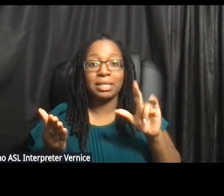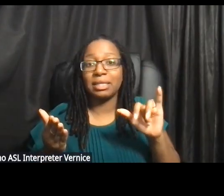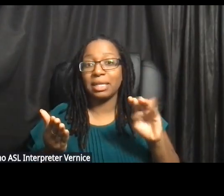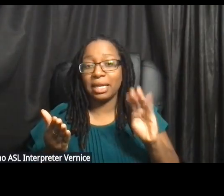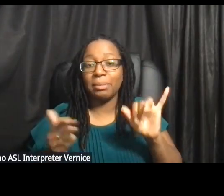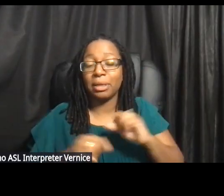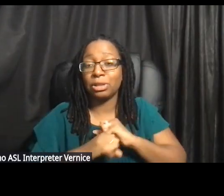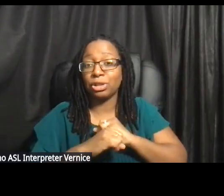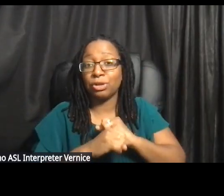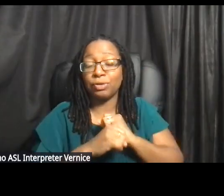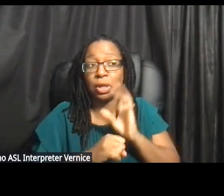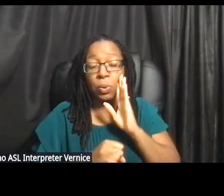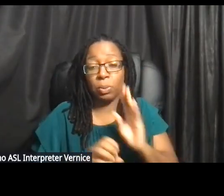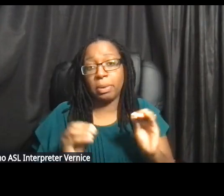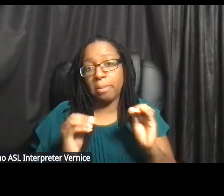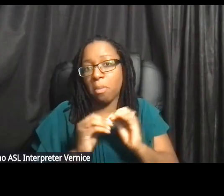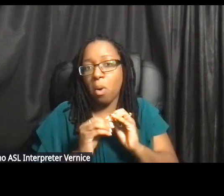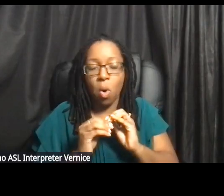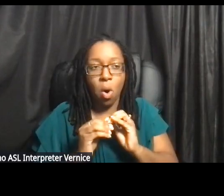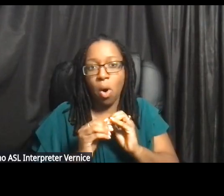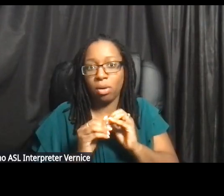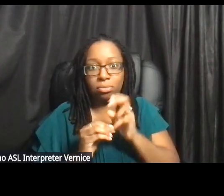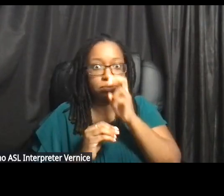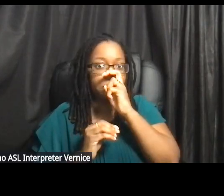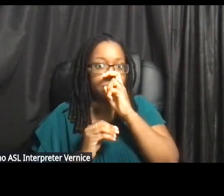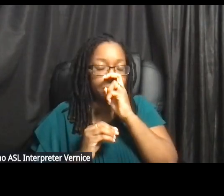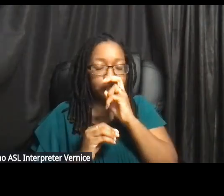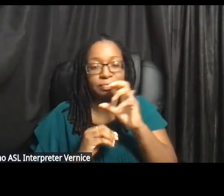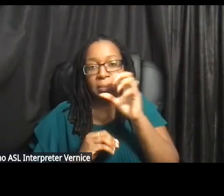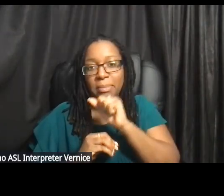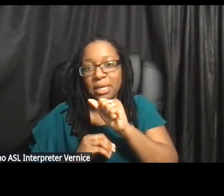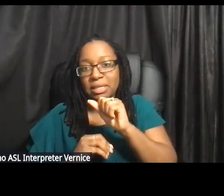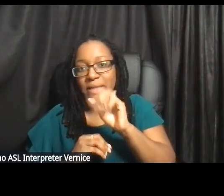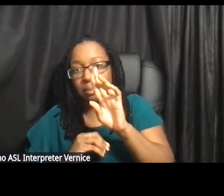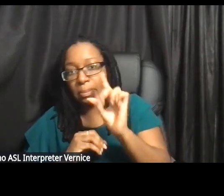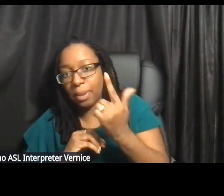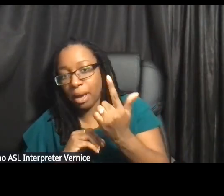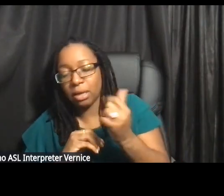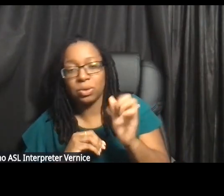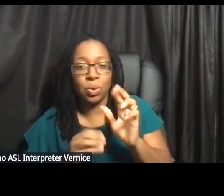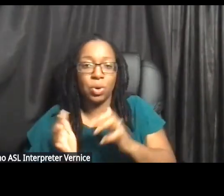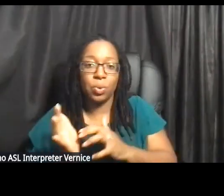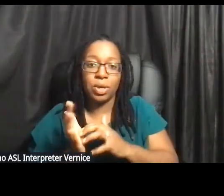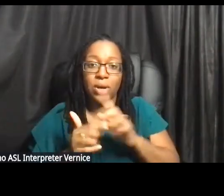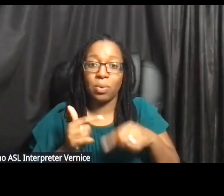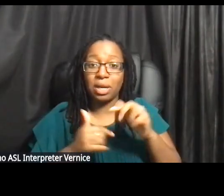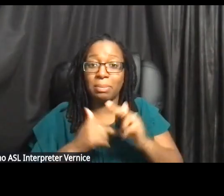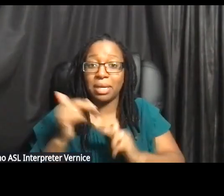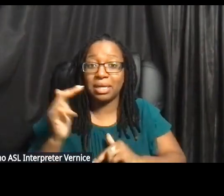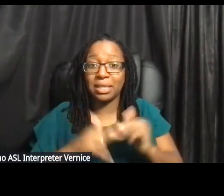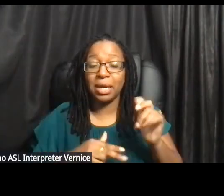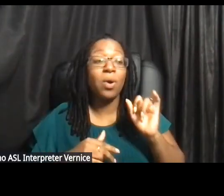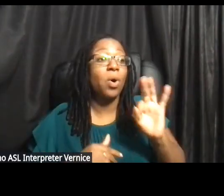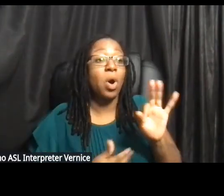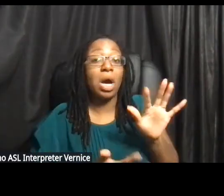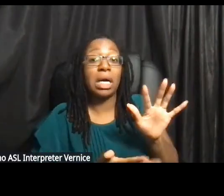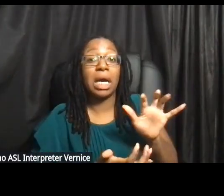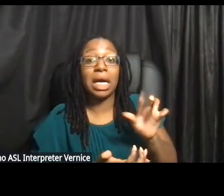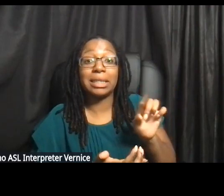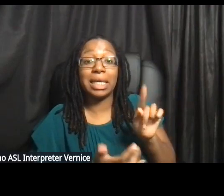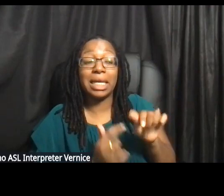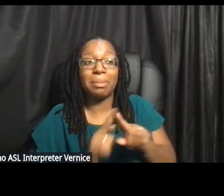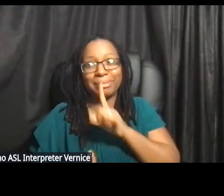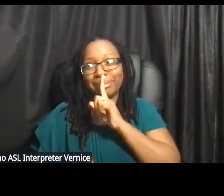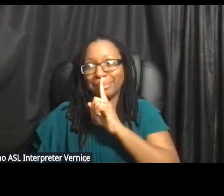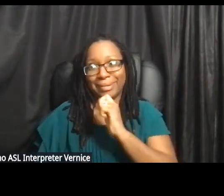is, for them to miss bugs or weaknesses while they're building it, or to claim that they're not harvesting data when they are, or to claim none of